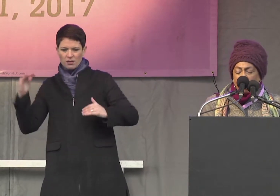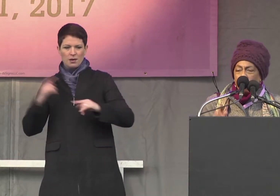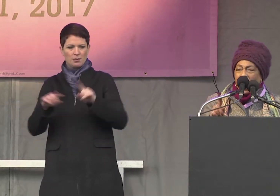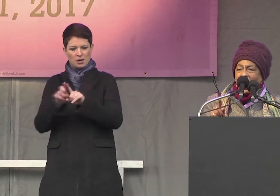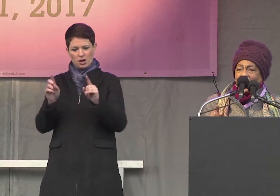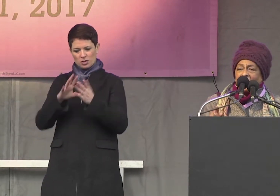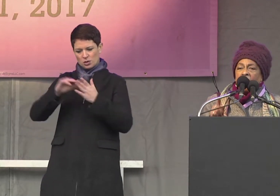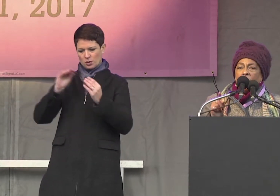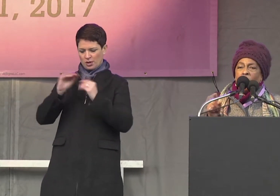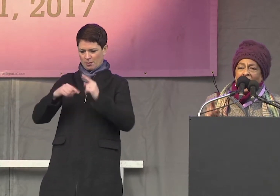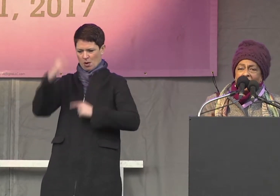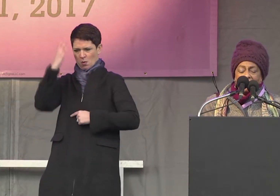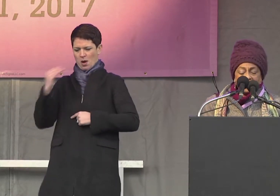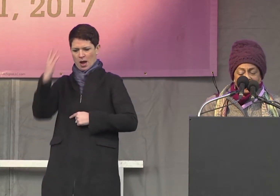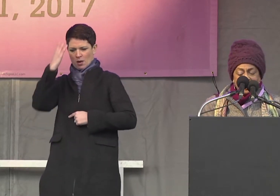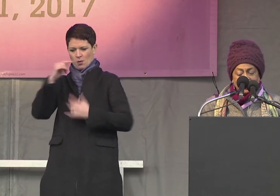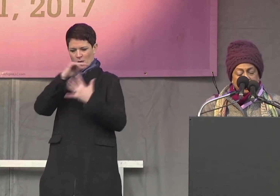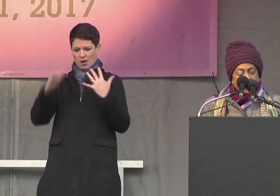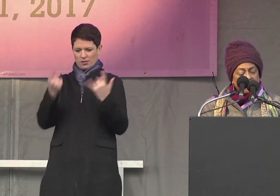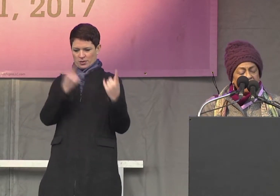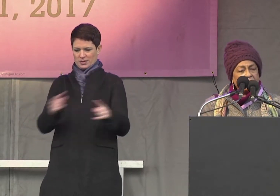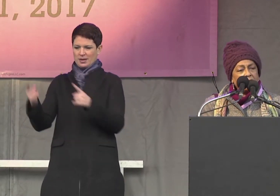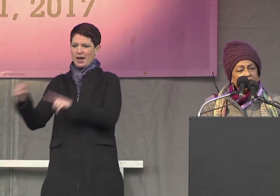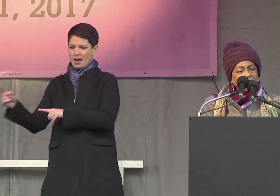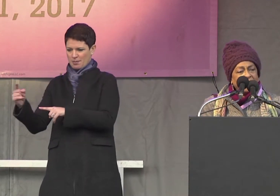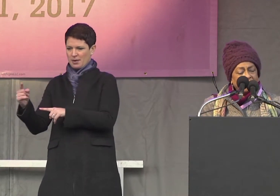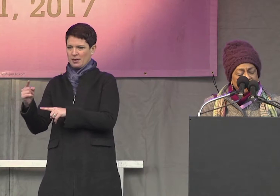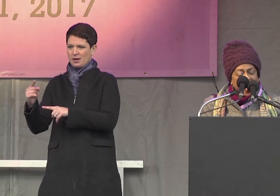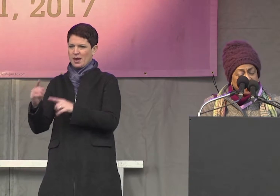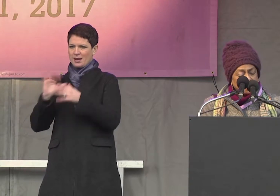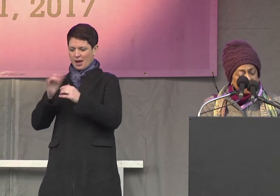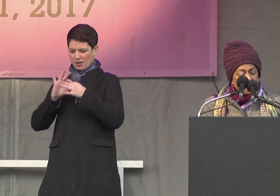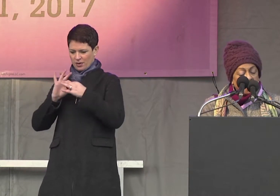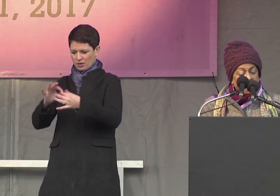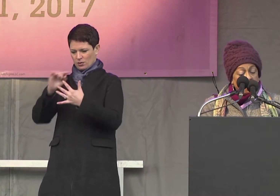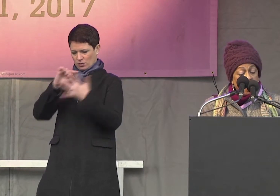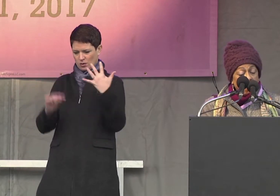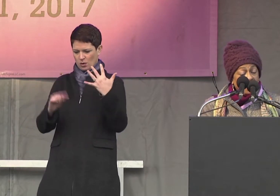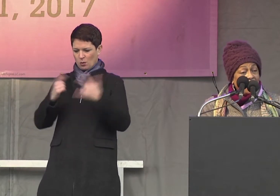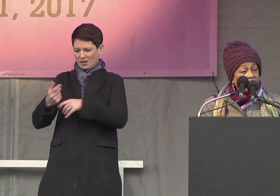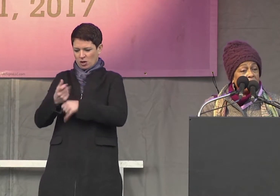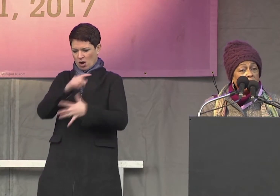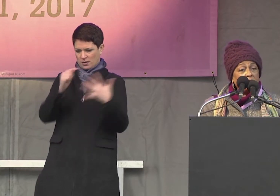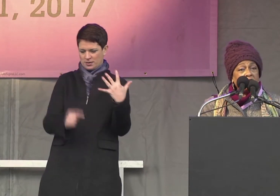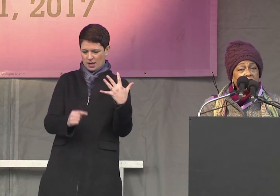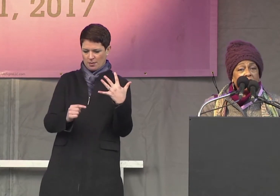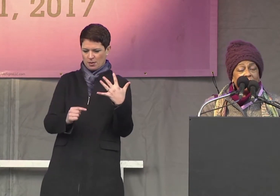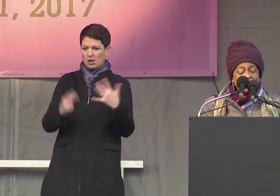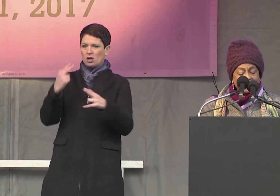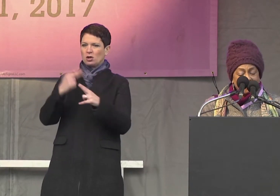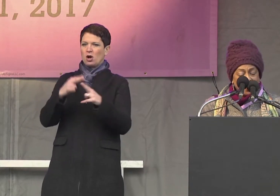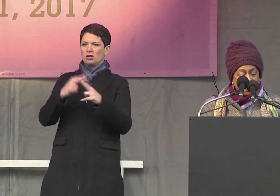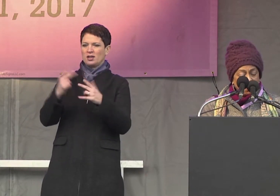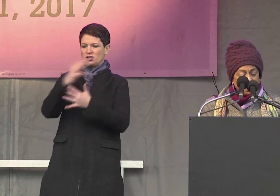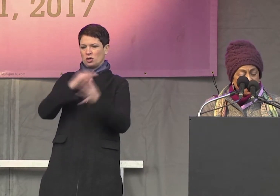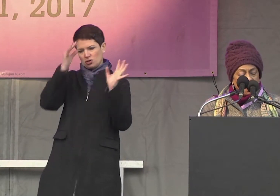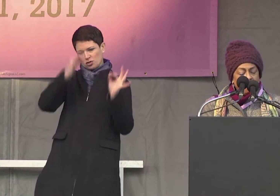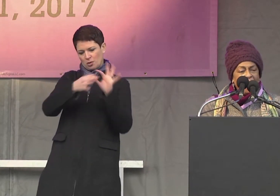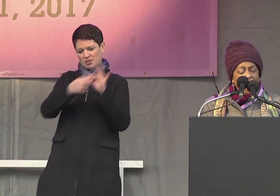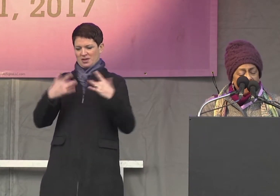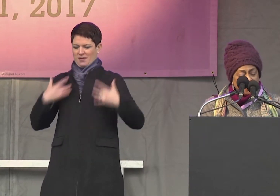learning about why those things occurred and the associated factors known as social determinants of